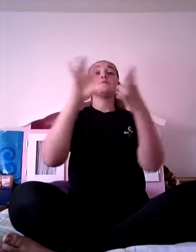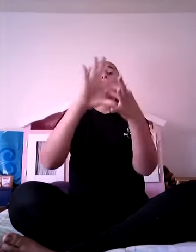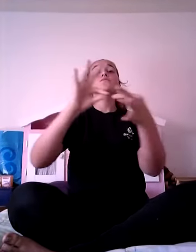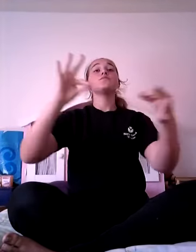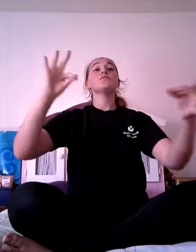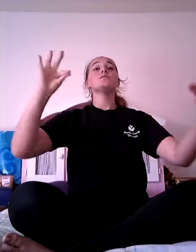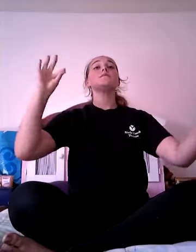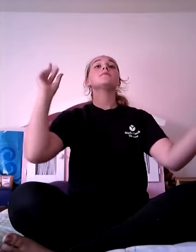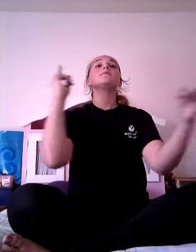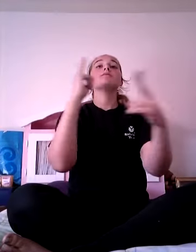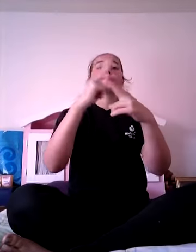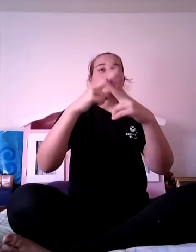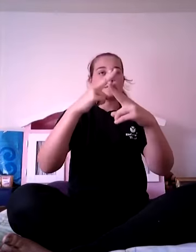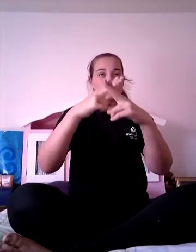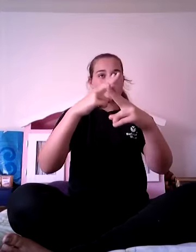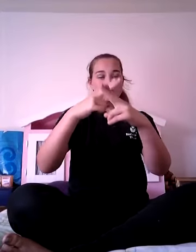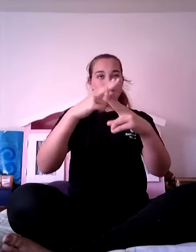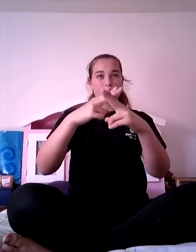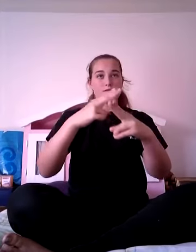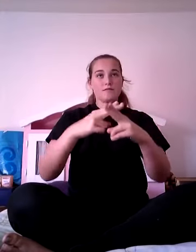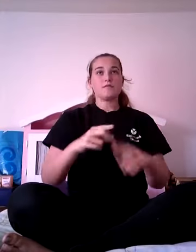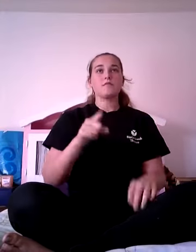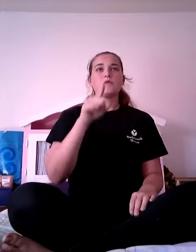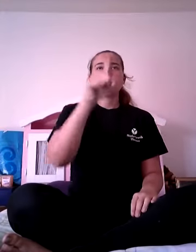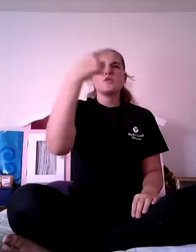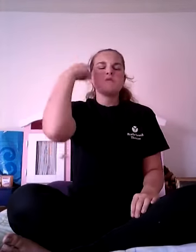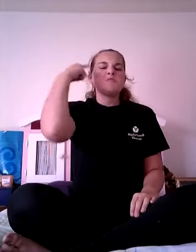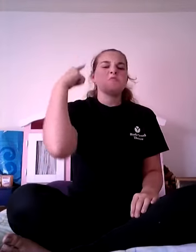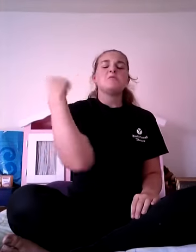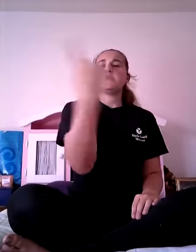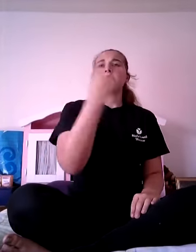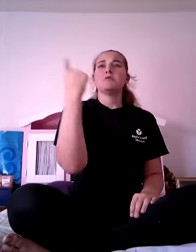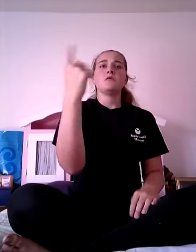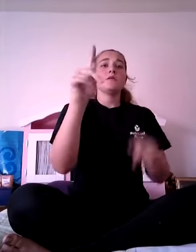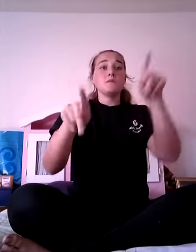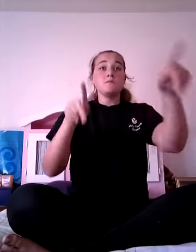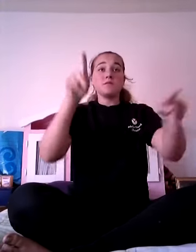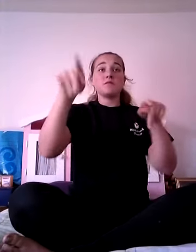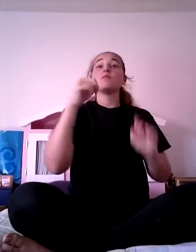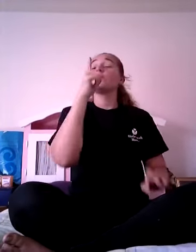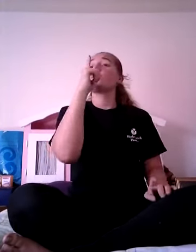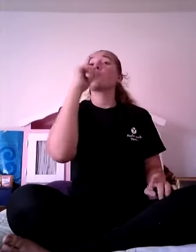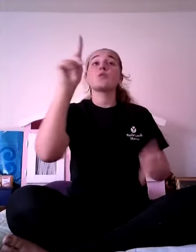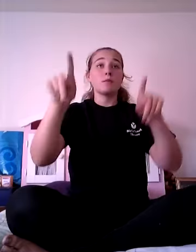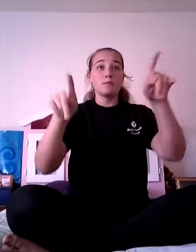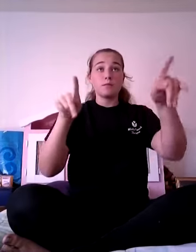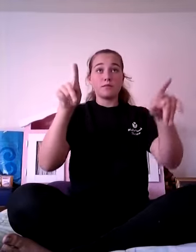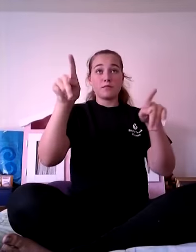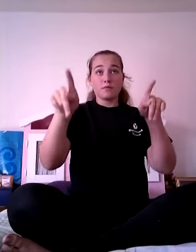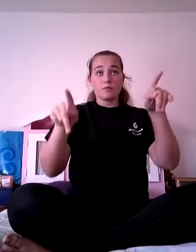has a spirit, has a name. You think the only people who are people